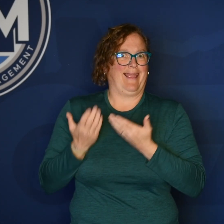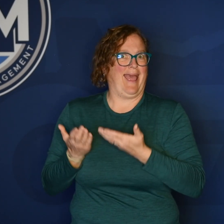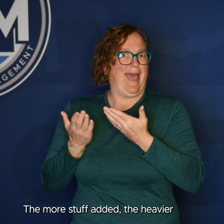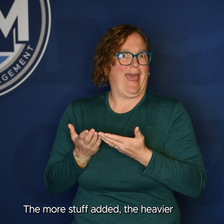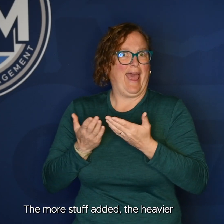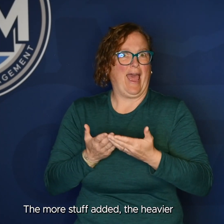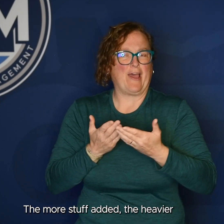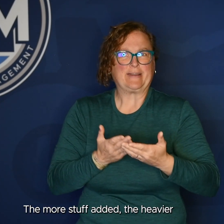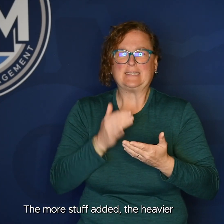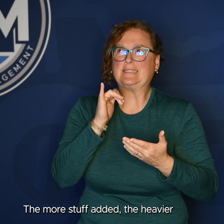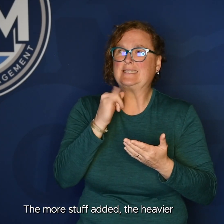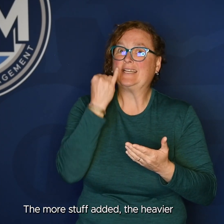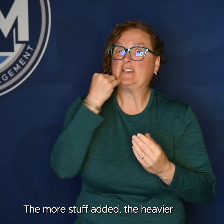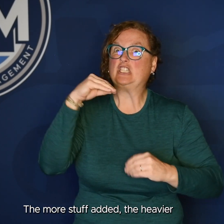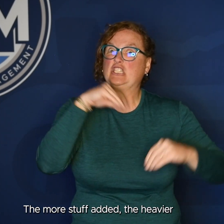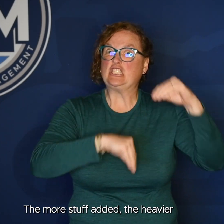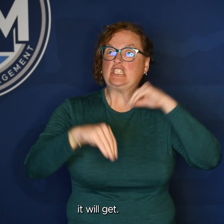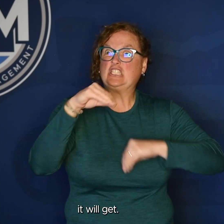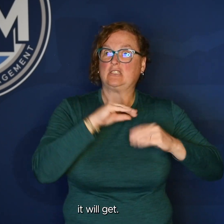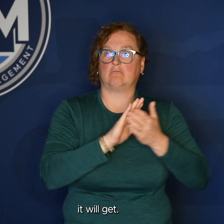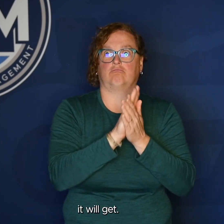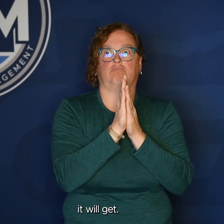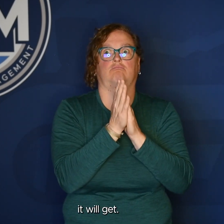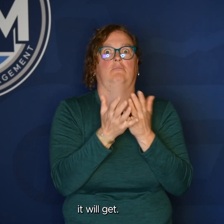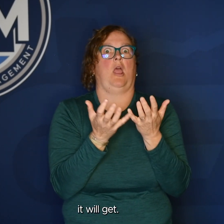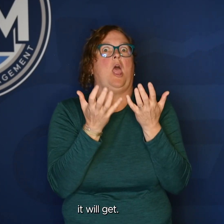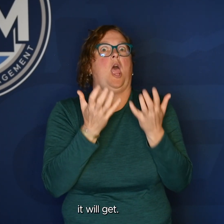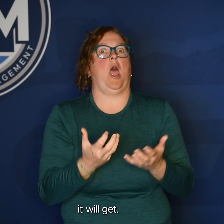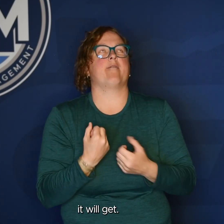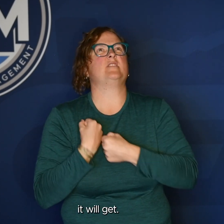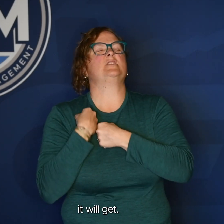The more stuff added, the heavier it will get.